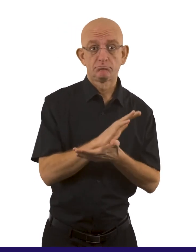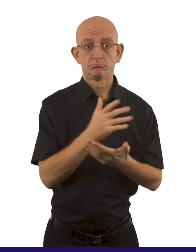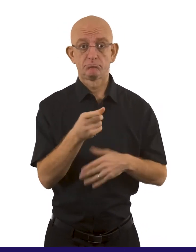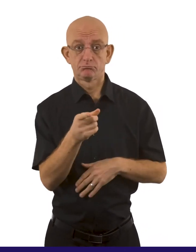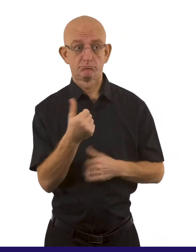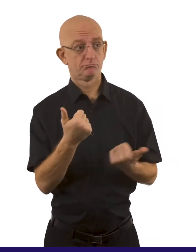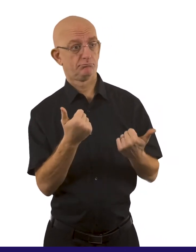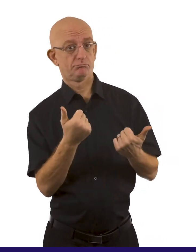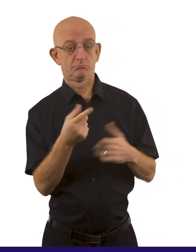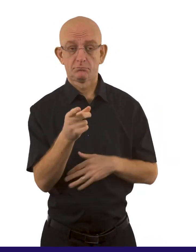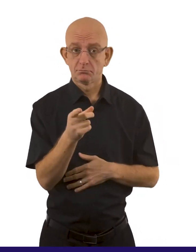and enjoyable?